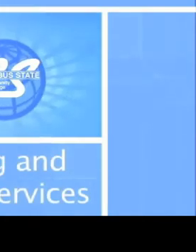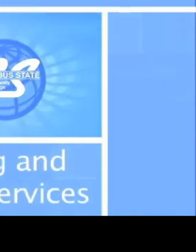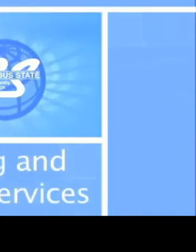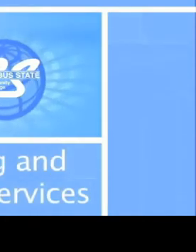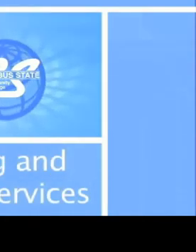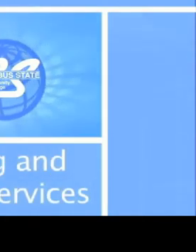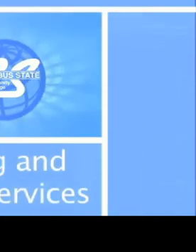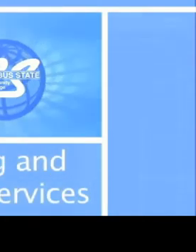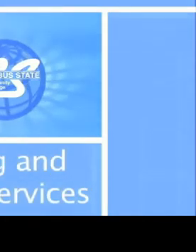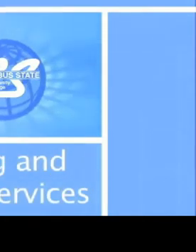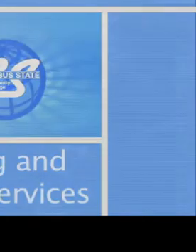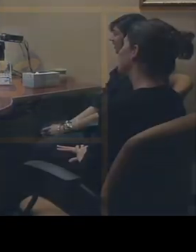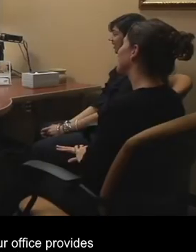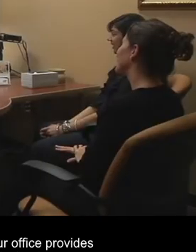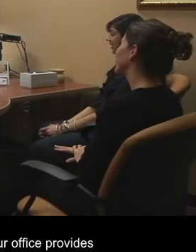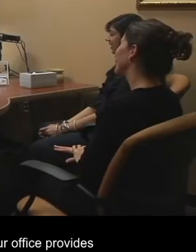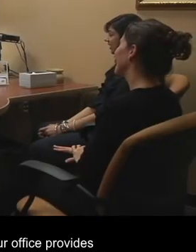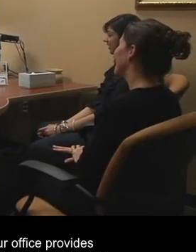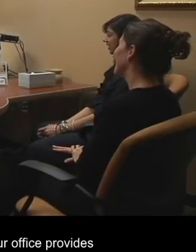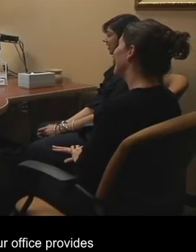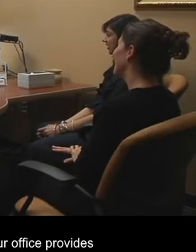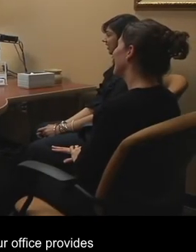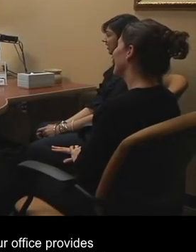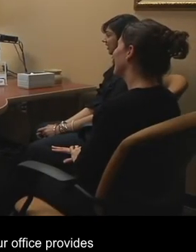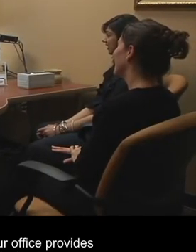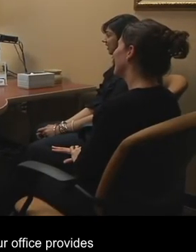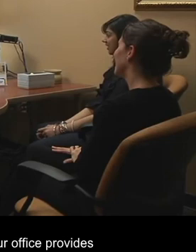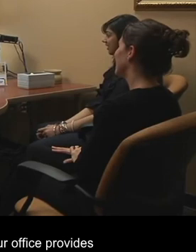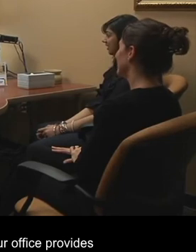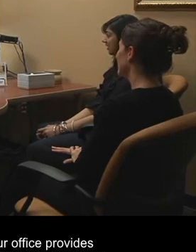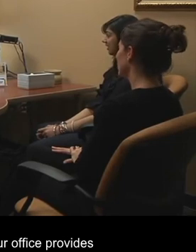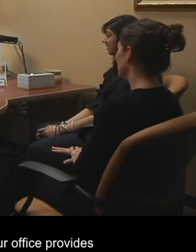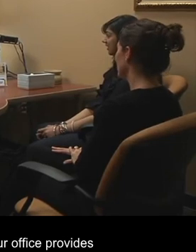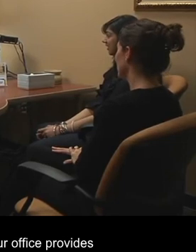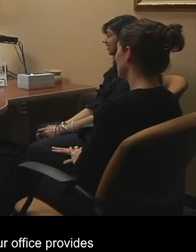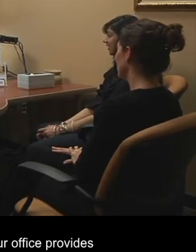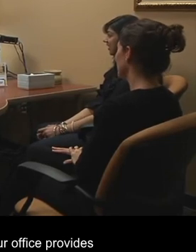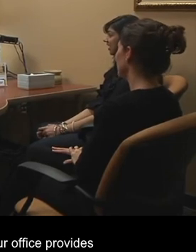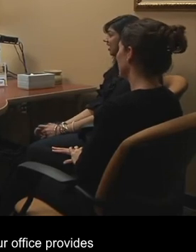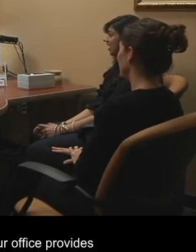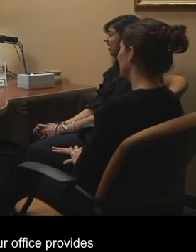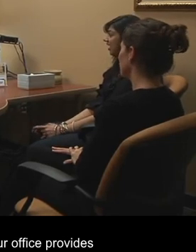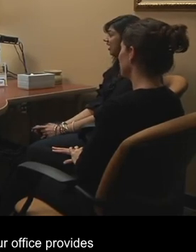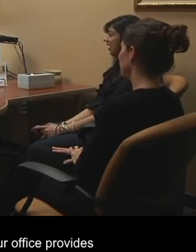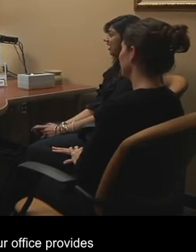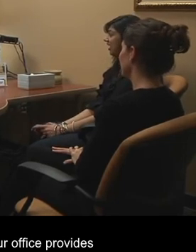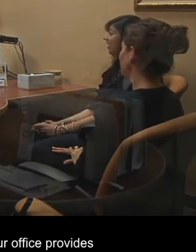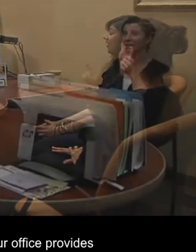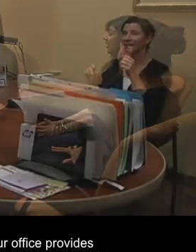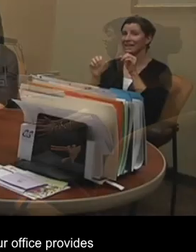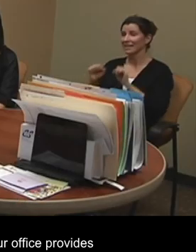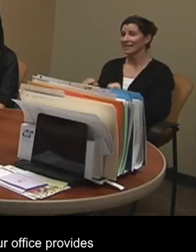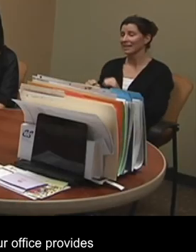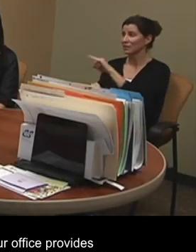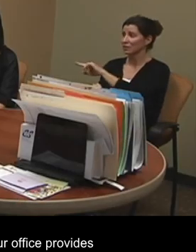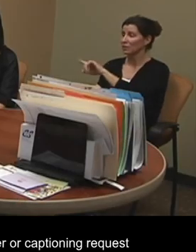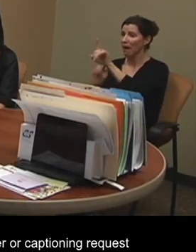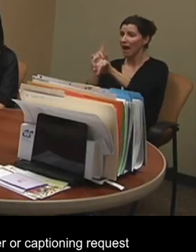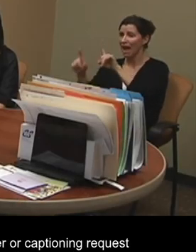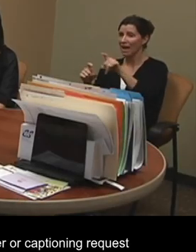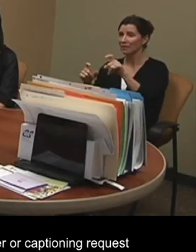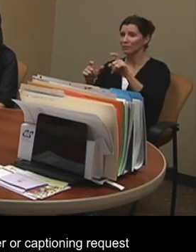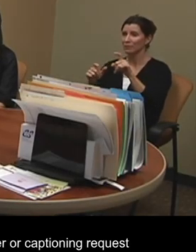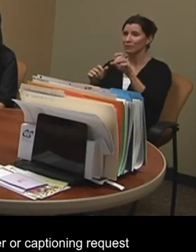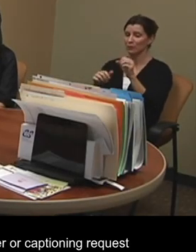Interpreting and captioning services. Our office provides interpreting and captioning services for CSCC-related assignments only. To make